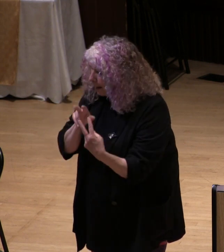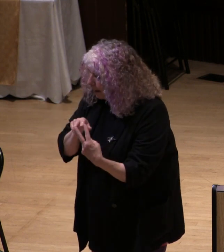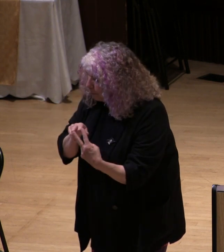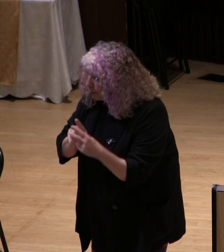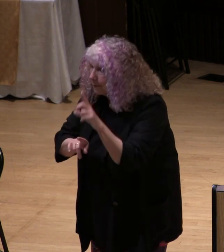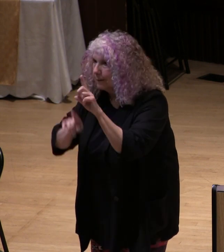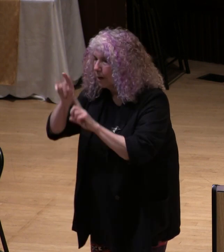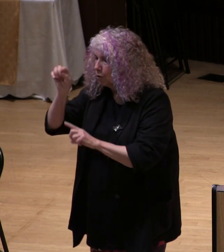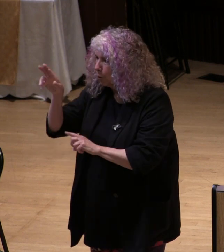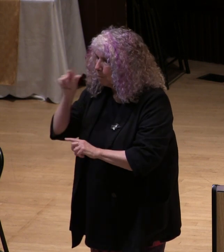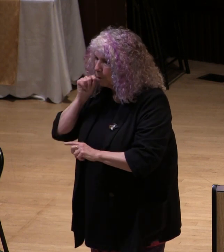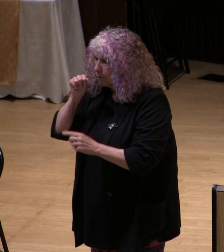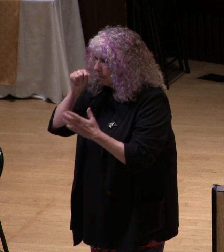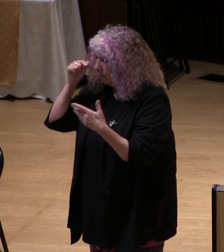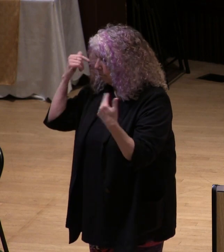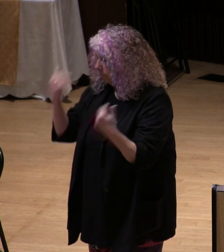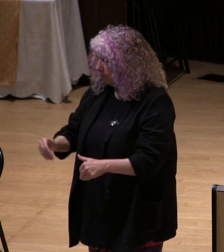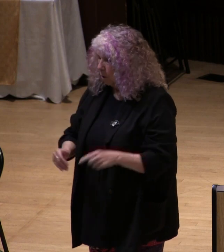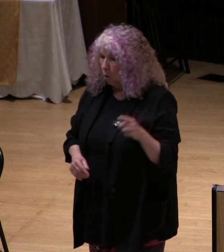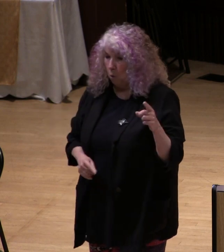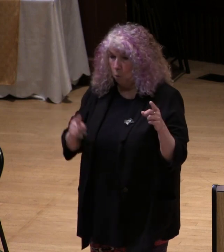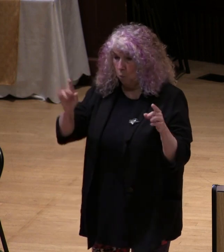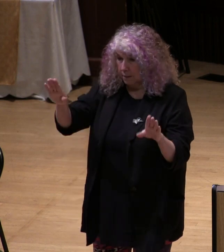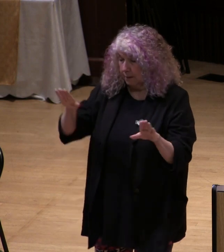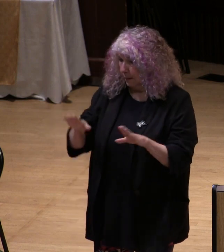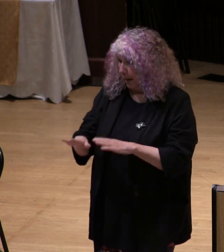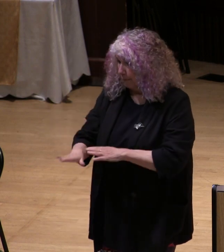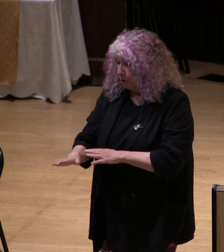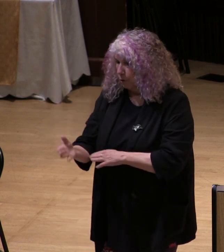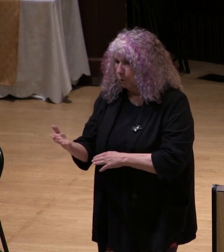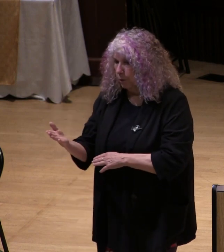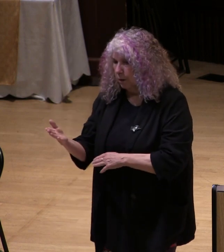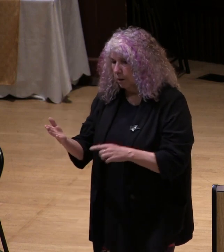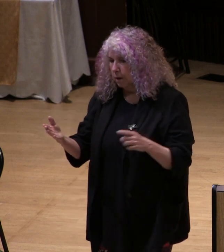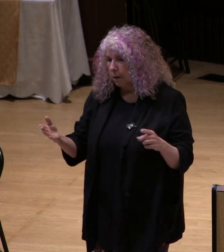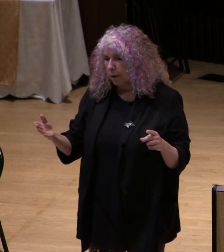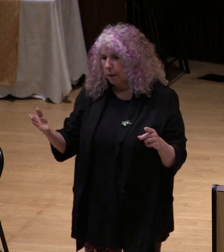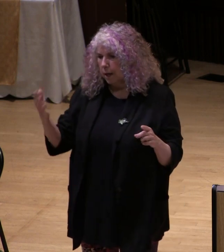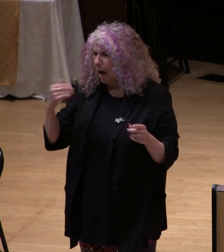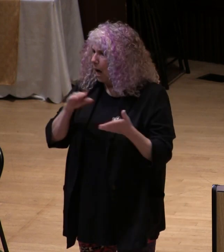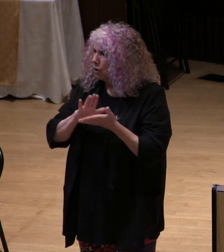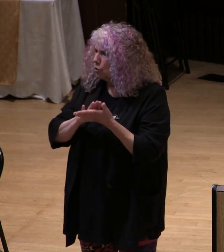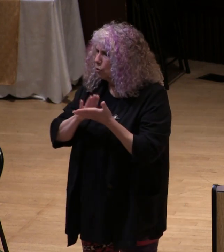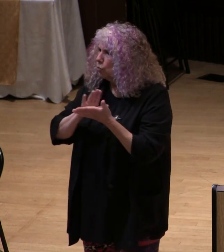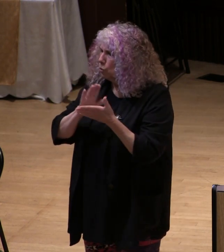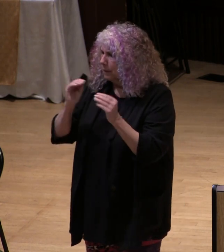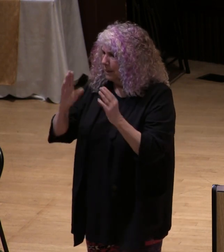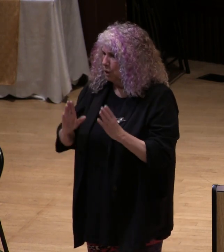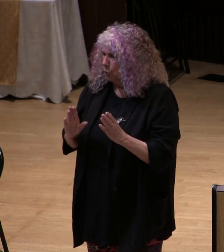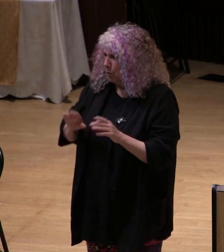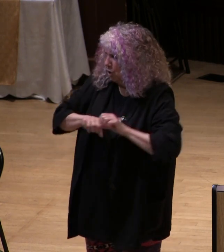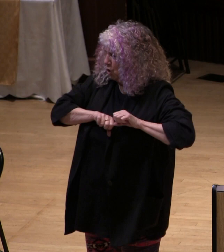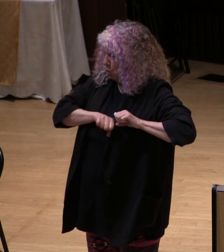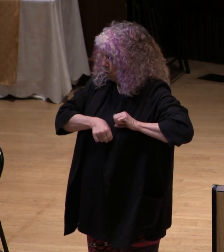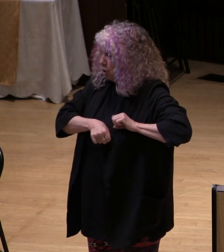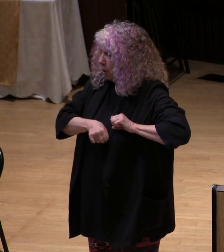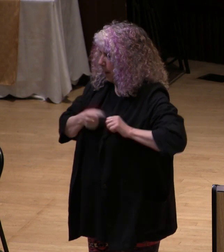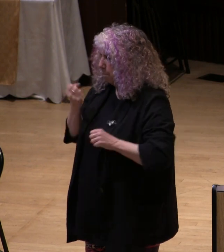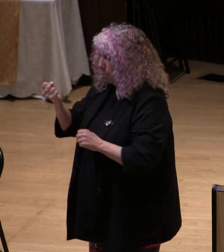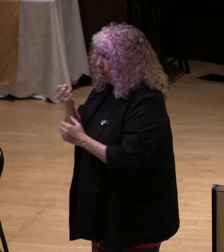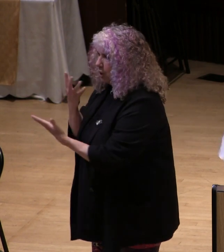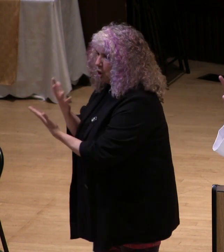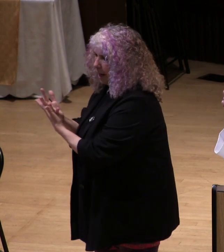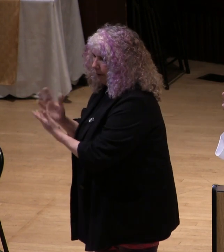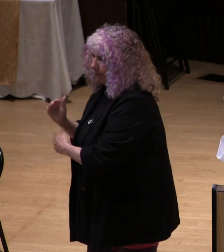or birds. One Sunday afternoon, Didaco Perez, a school teacher who was tortured and jailed